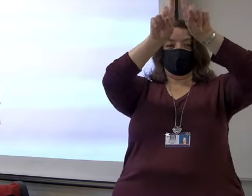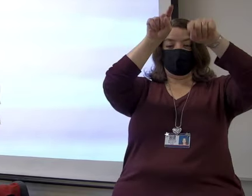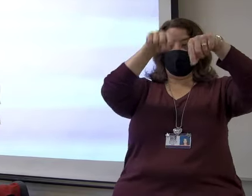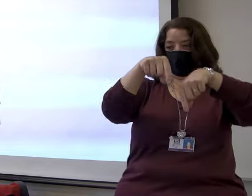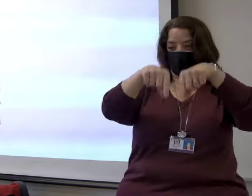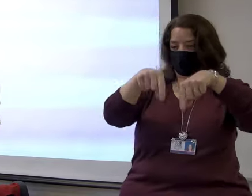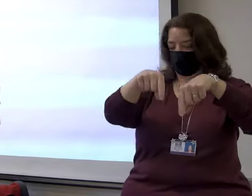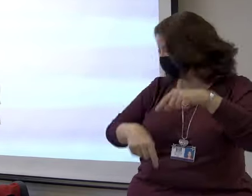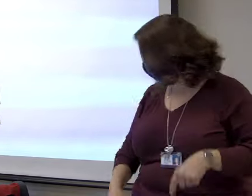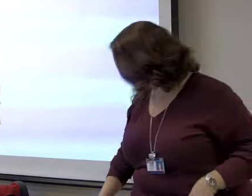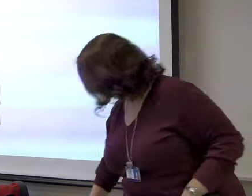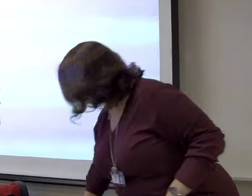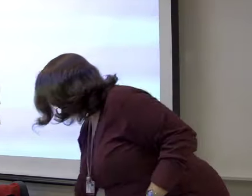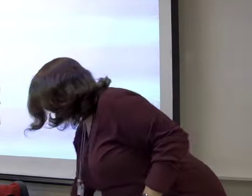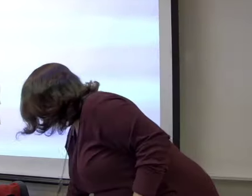way, socks goes down that way.